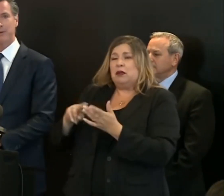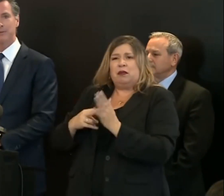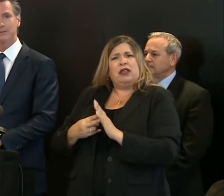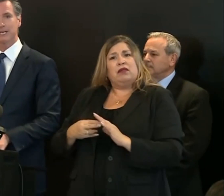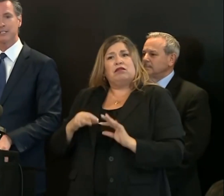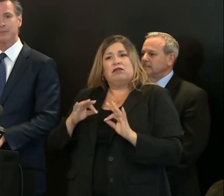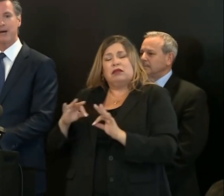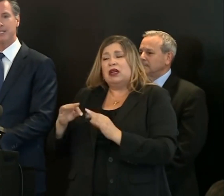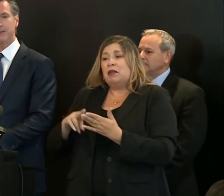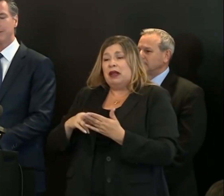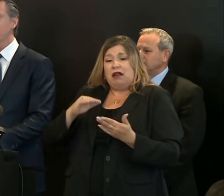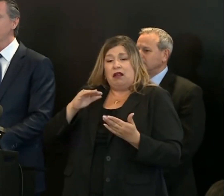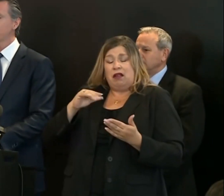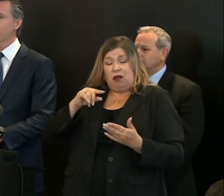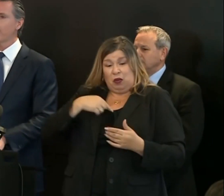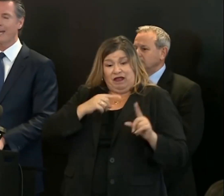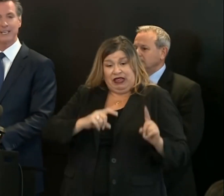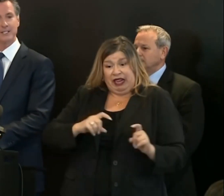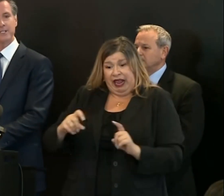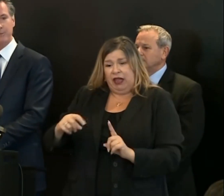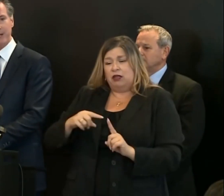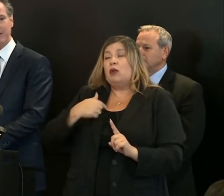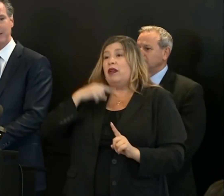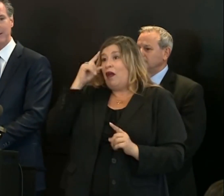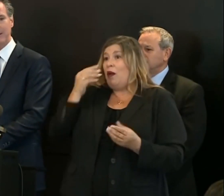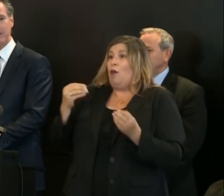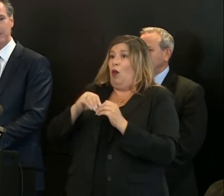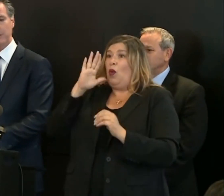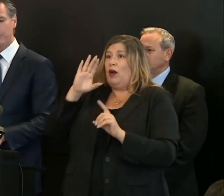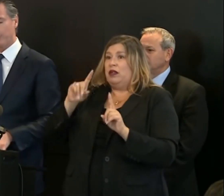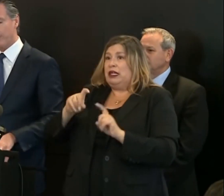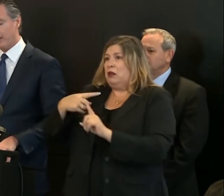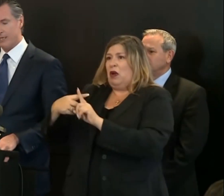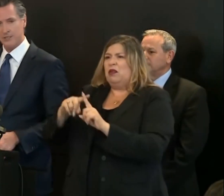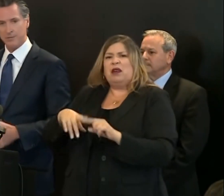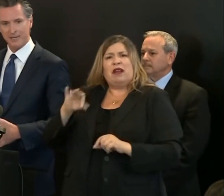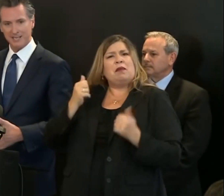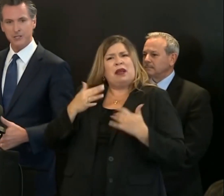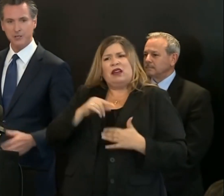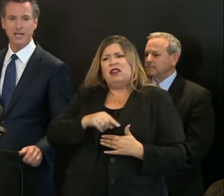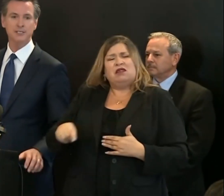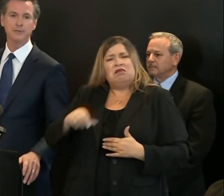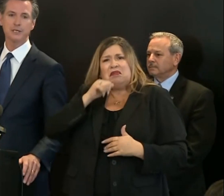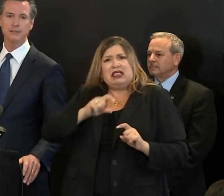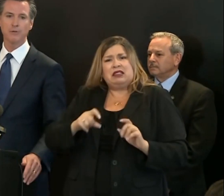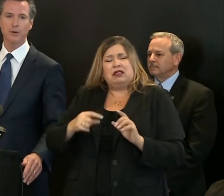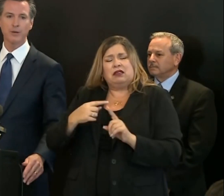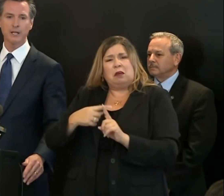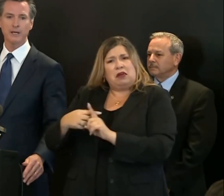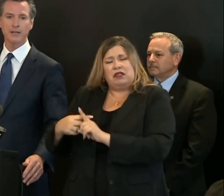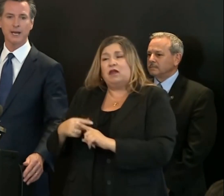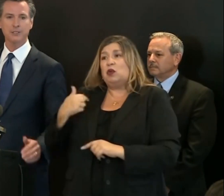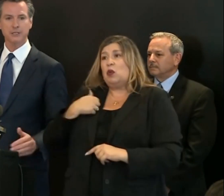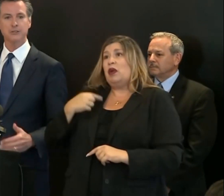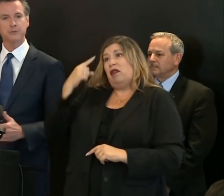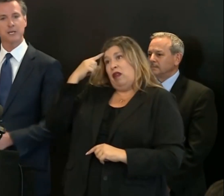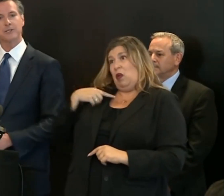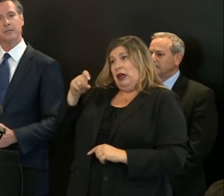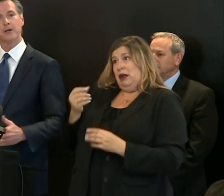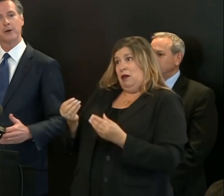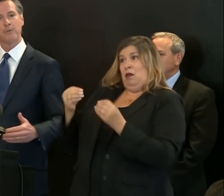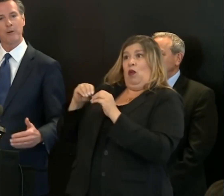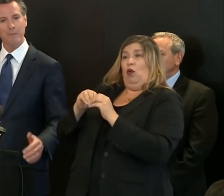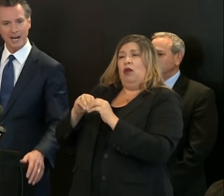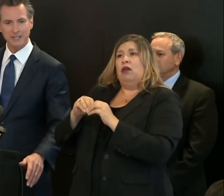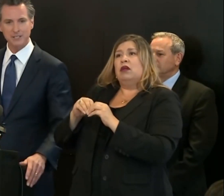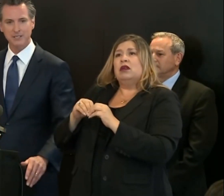Less people testing positively than we had anticipated. So we had some initial estimates of what we needed that actually are